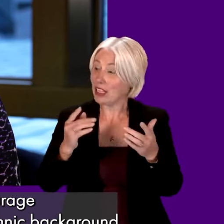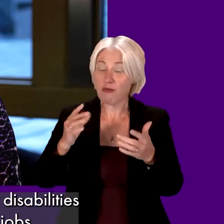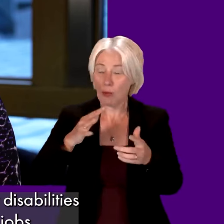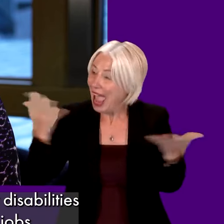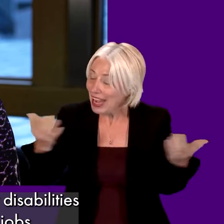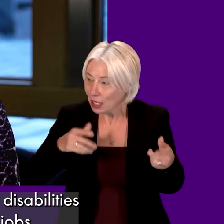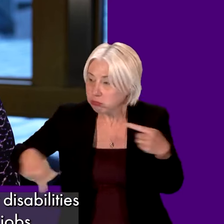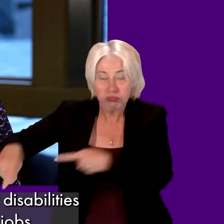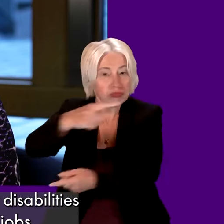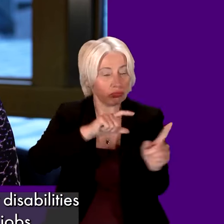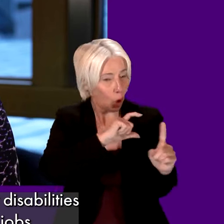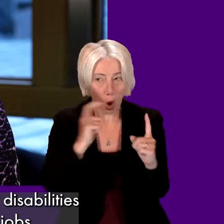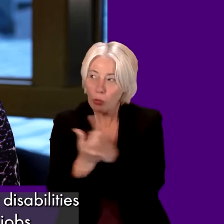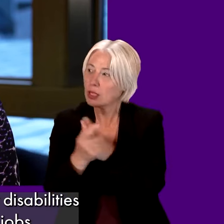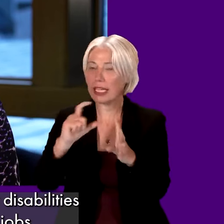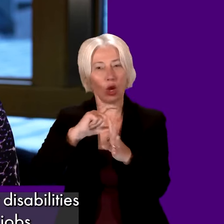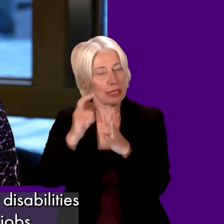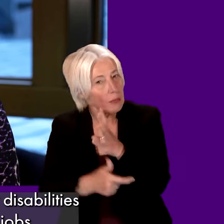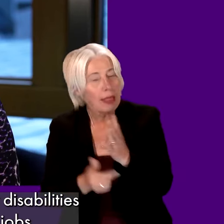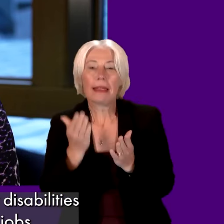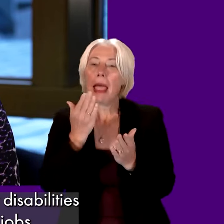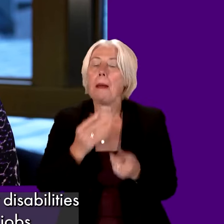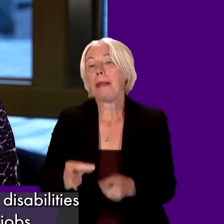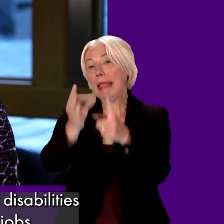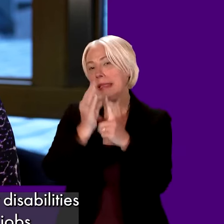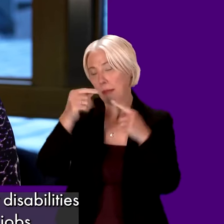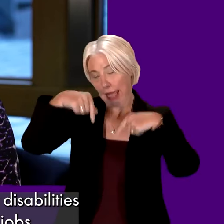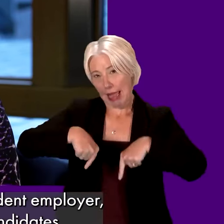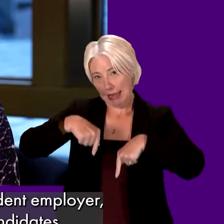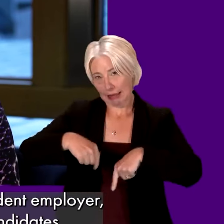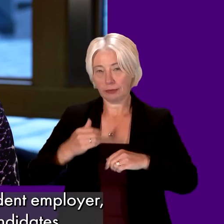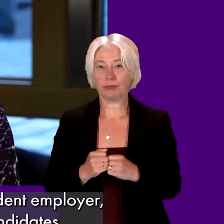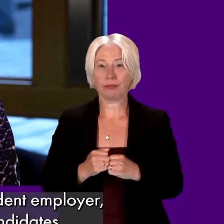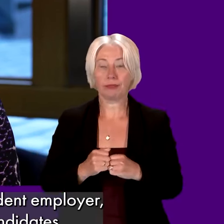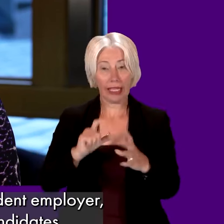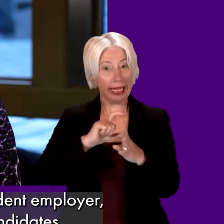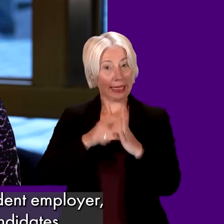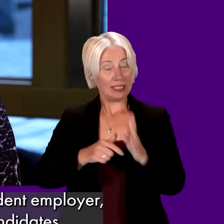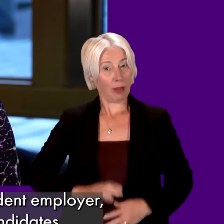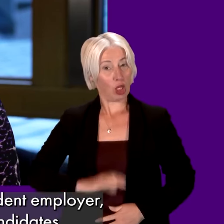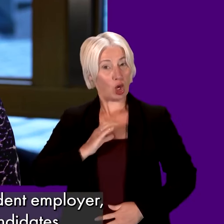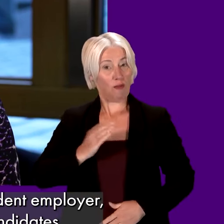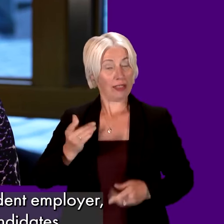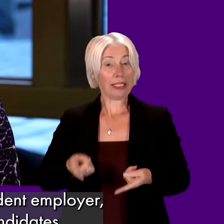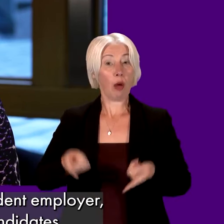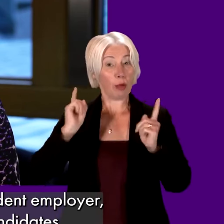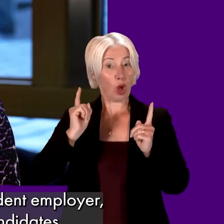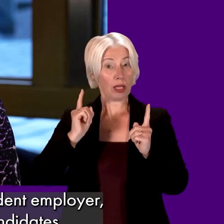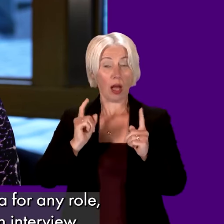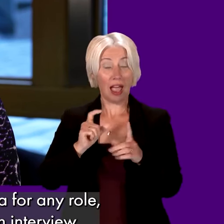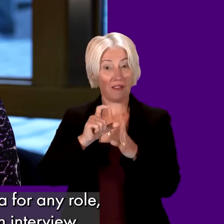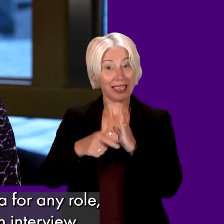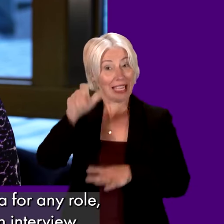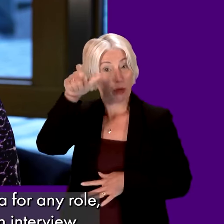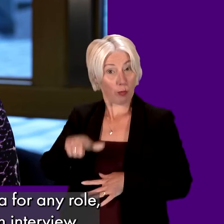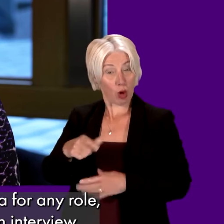background and anyone with any disabilities to apply to our jobs. We're a disability-confident employer, and if disabled candidates